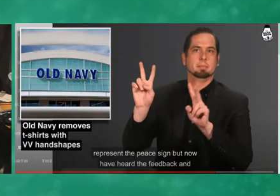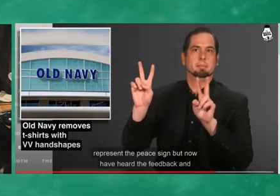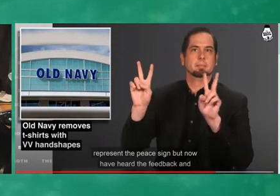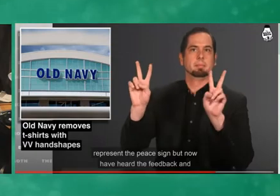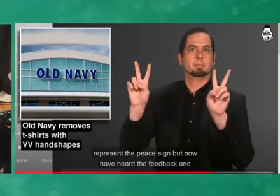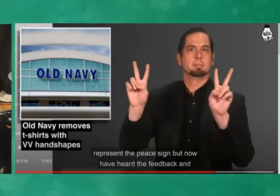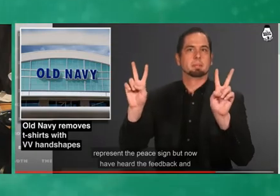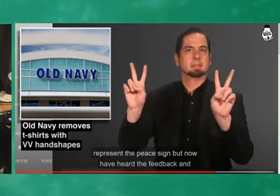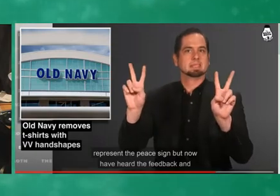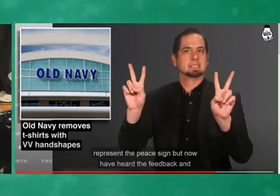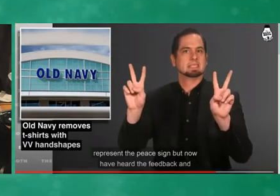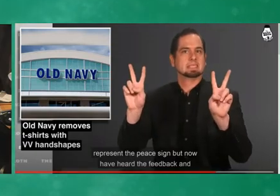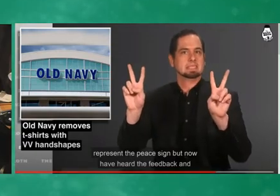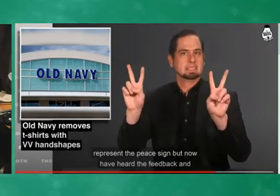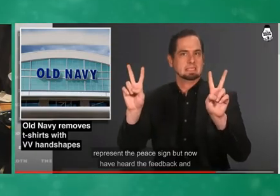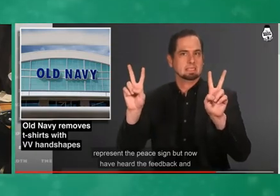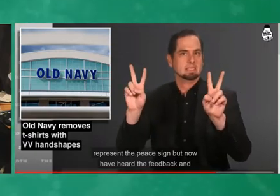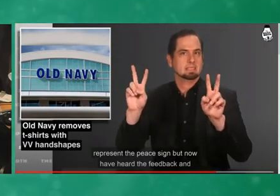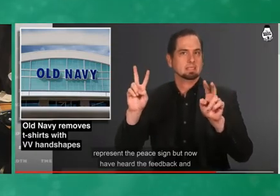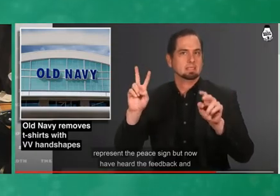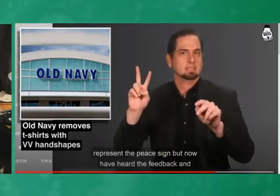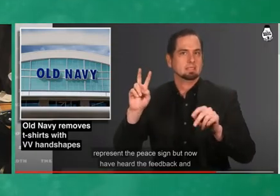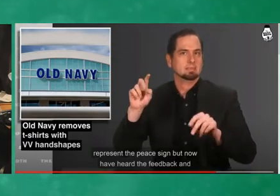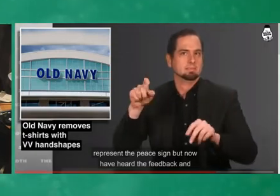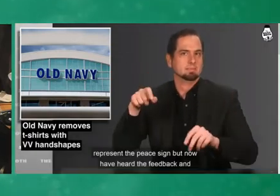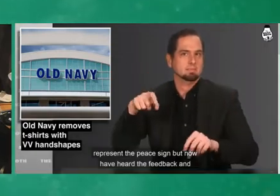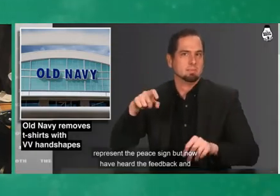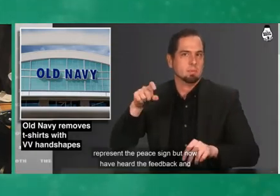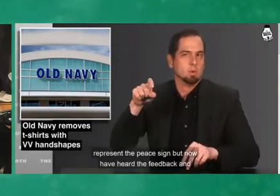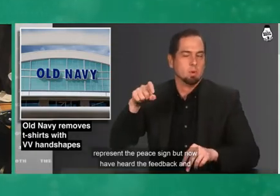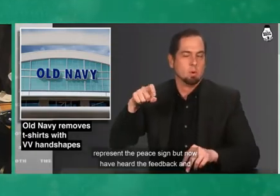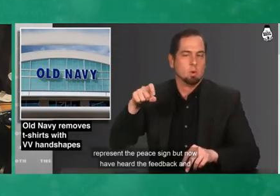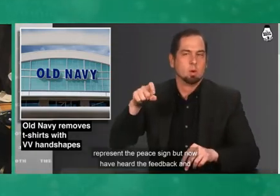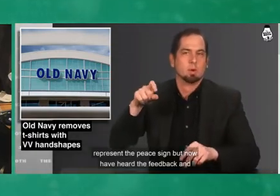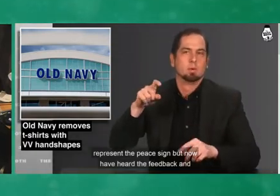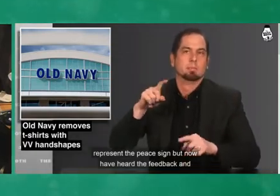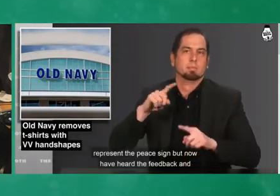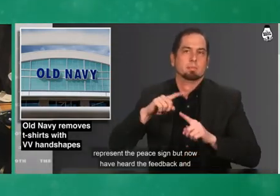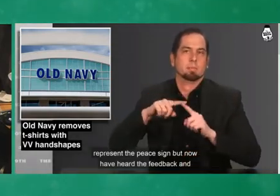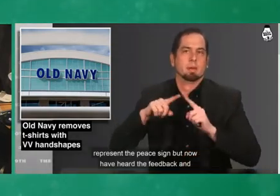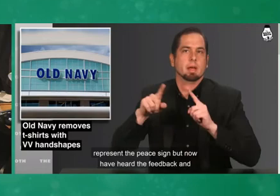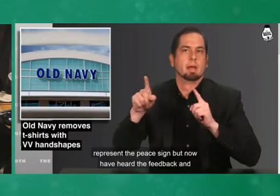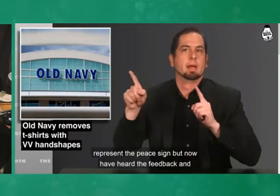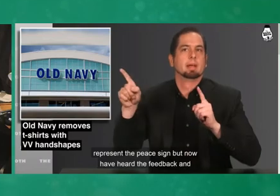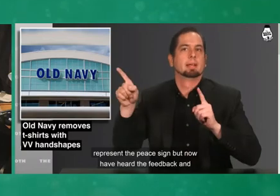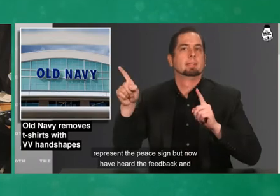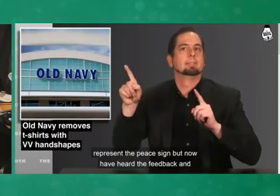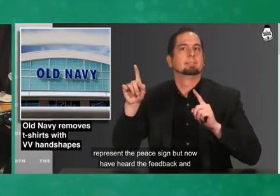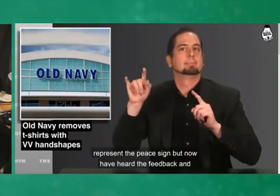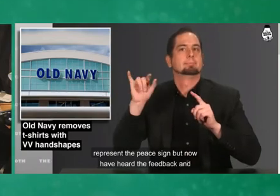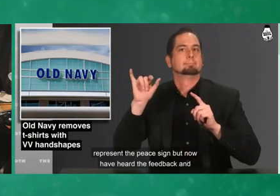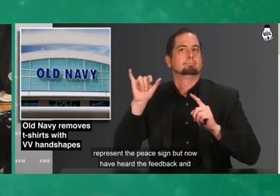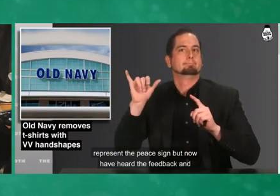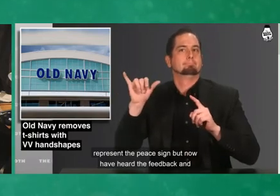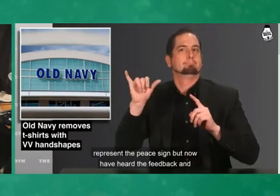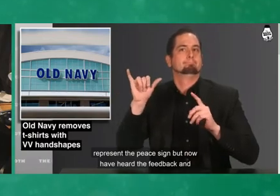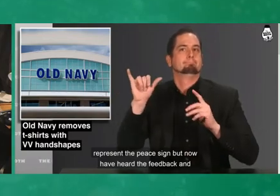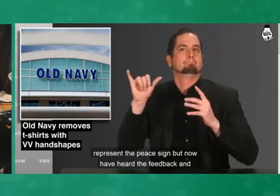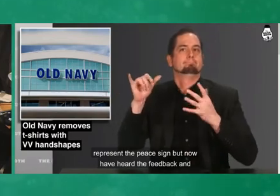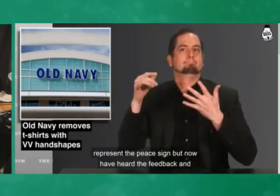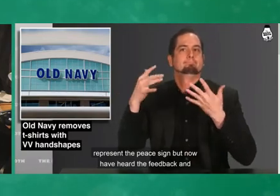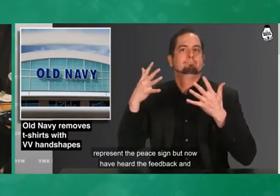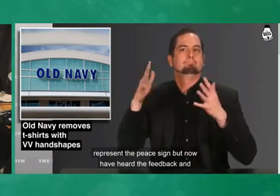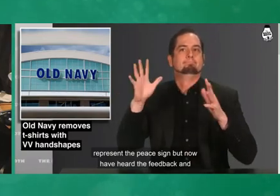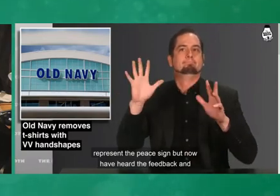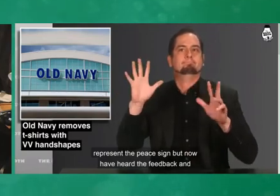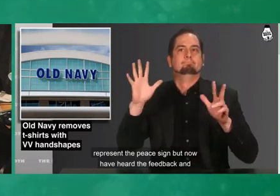it was supposed to be, or it looked like double hand peace. That's what it was supposed to be. That's what it should have been. But, you